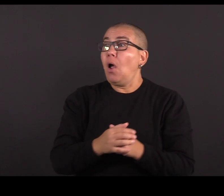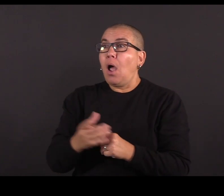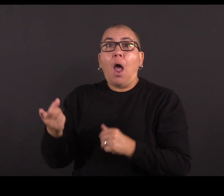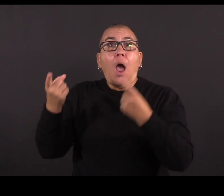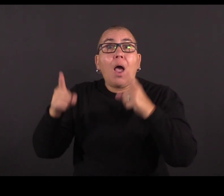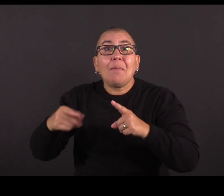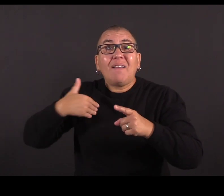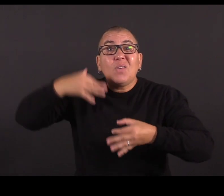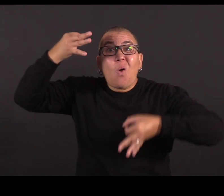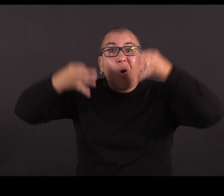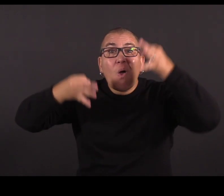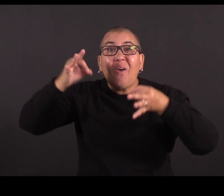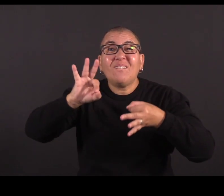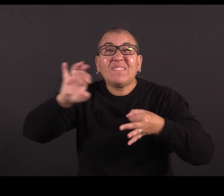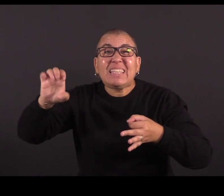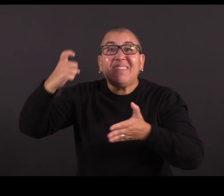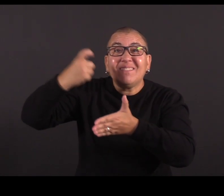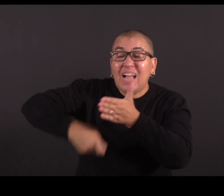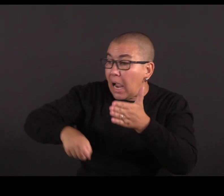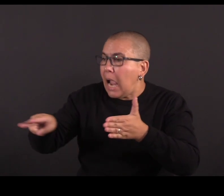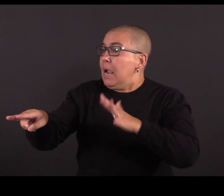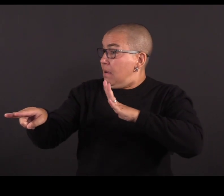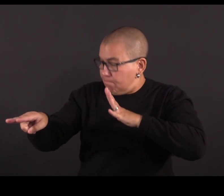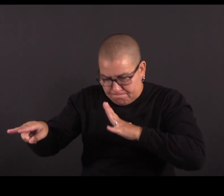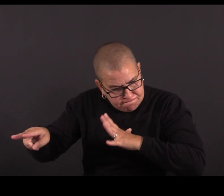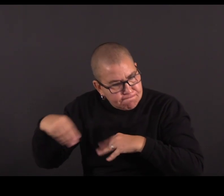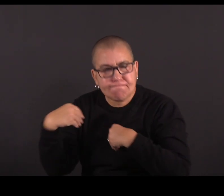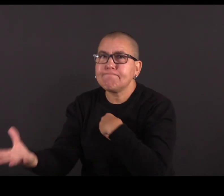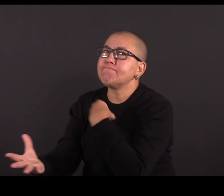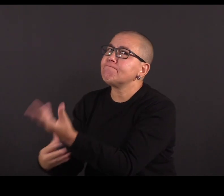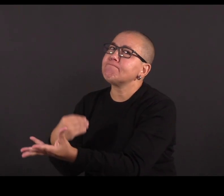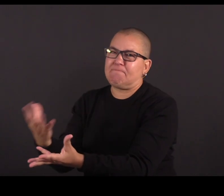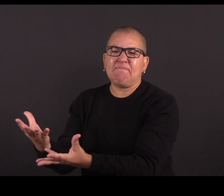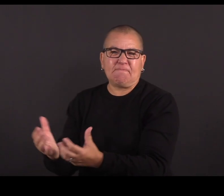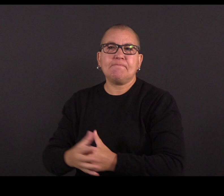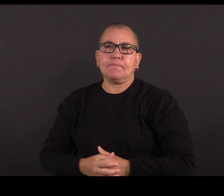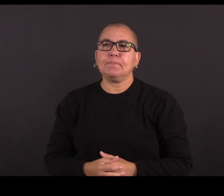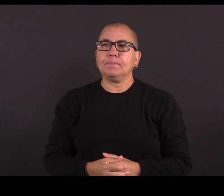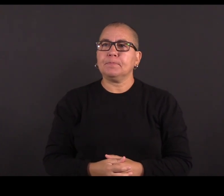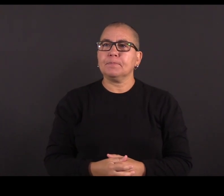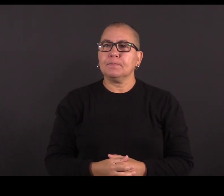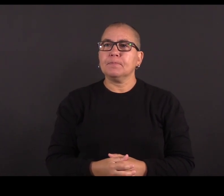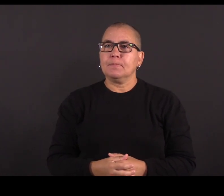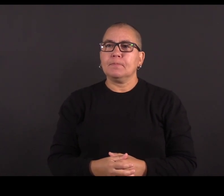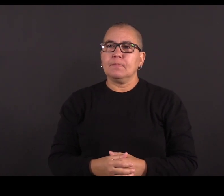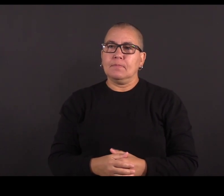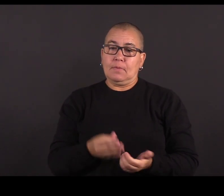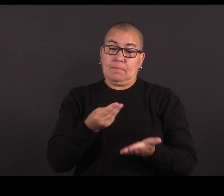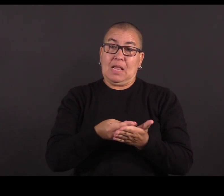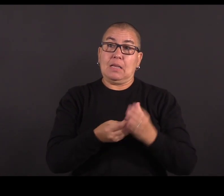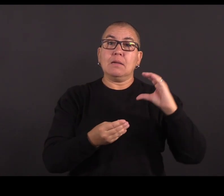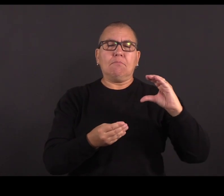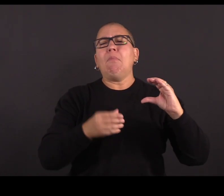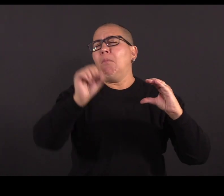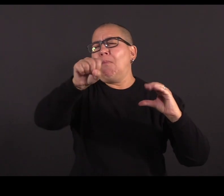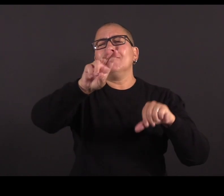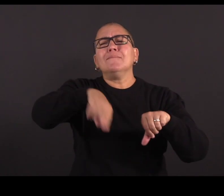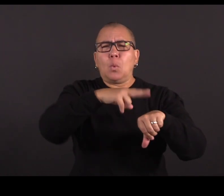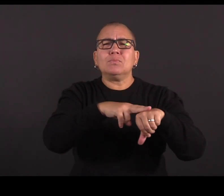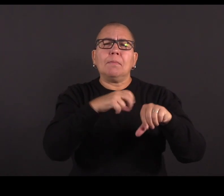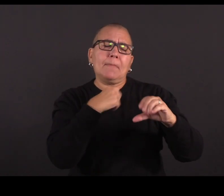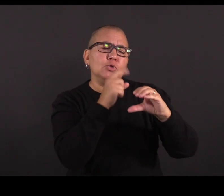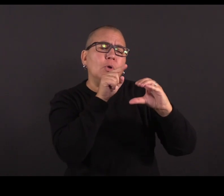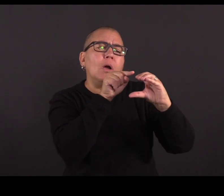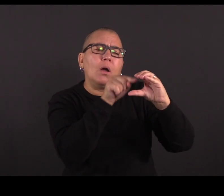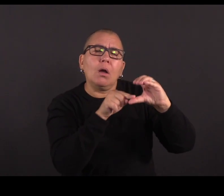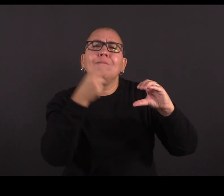needs. To be more helpful for survivors, funding must be low barrier. That is, its uses should have as